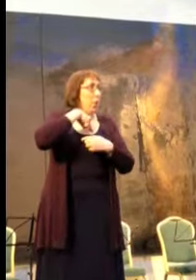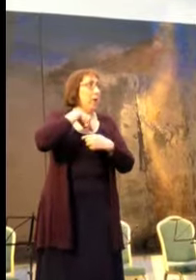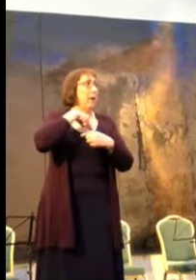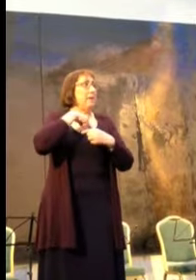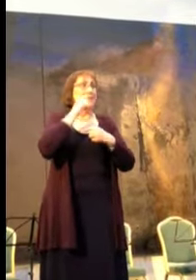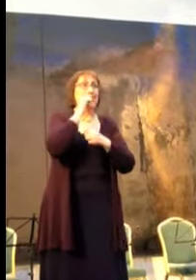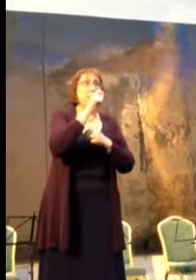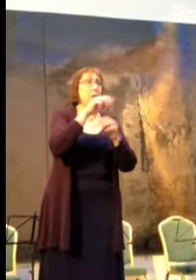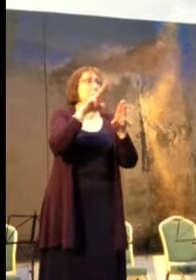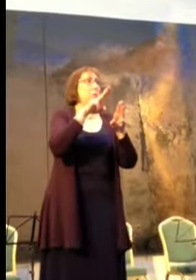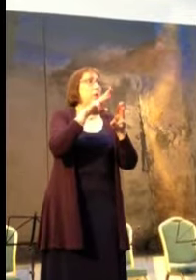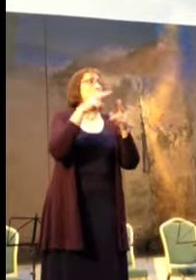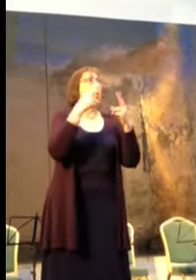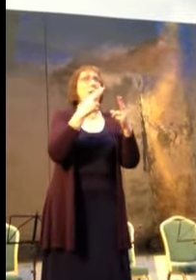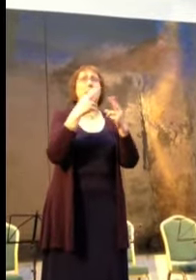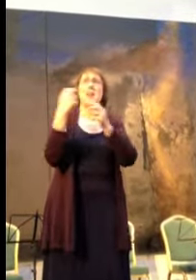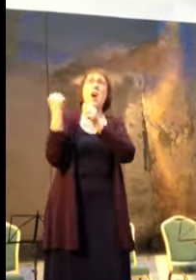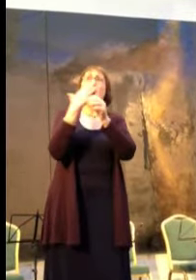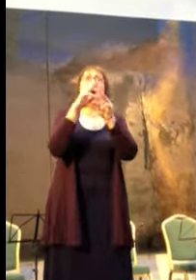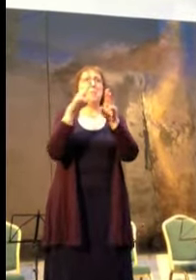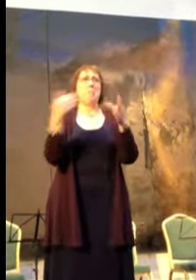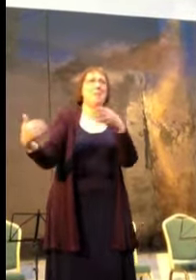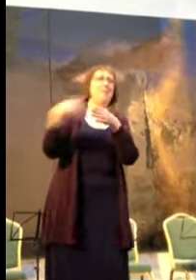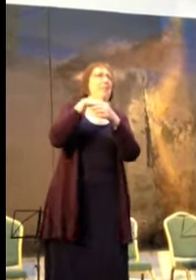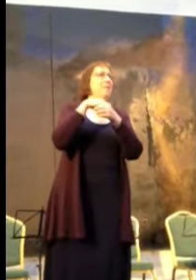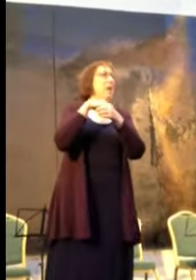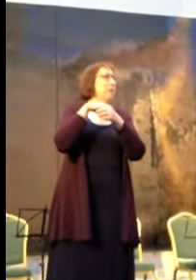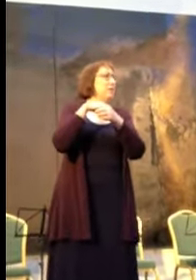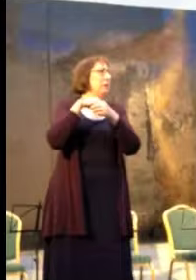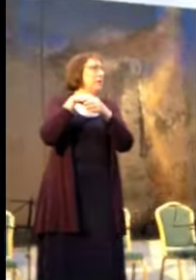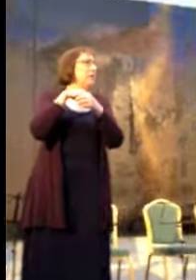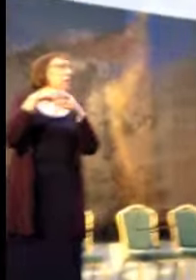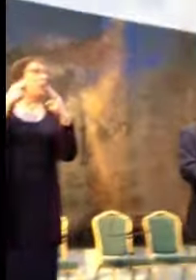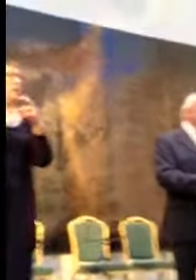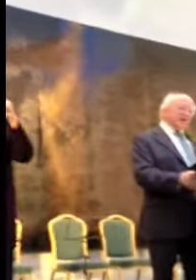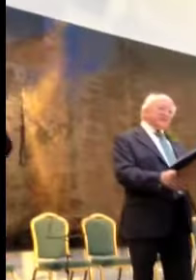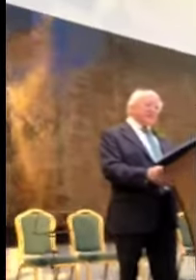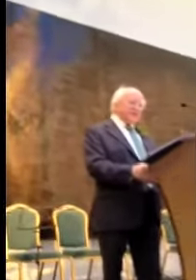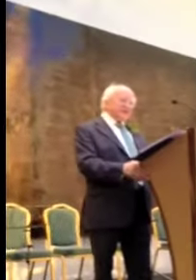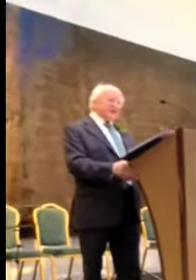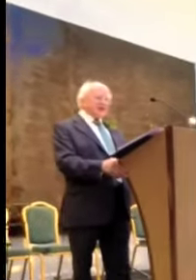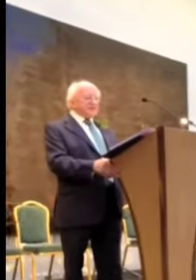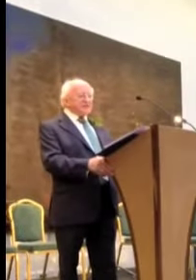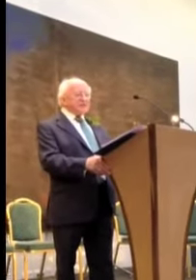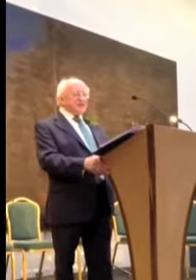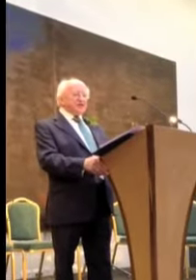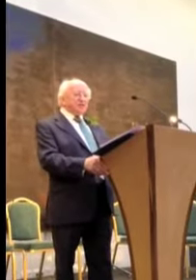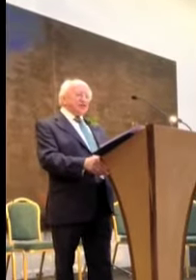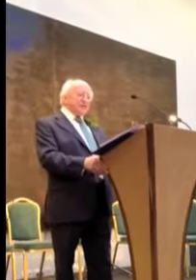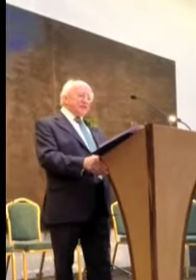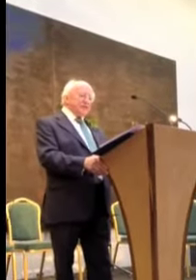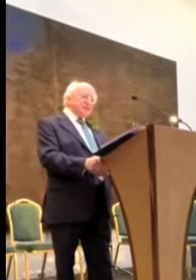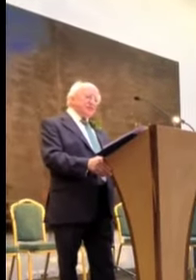way that engages all of the capacities that are necessary to achieve inclusion? I realise that there are many challenges